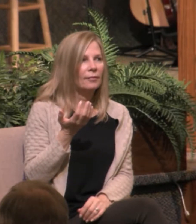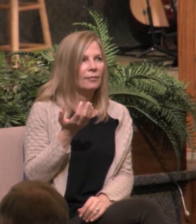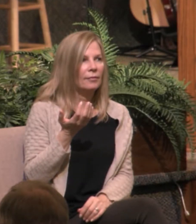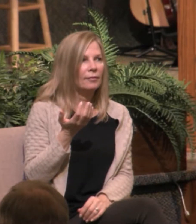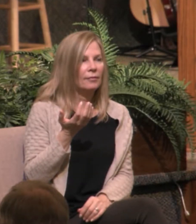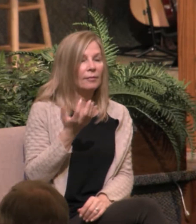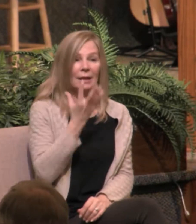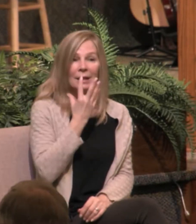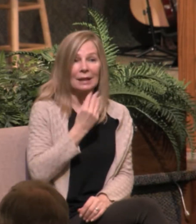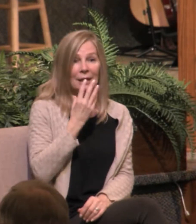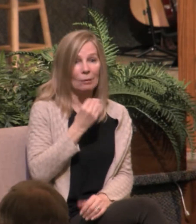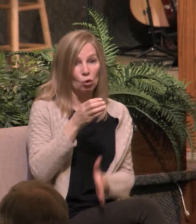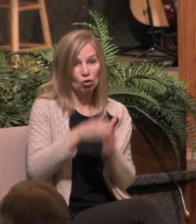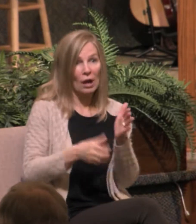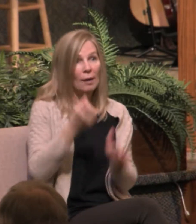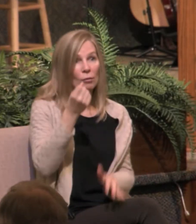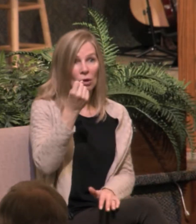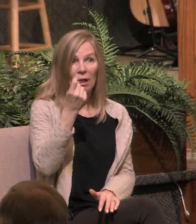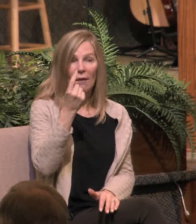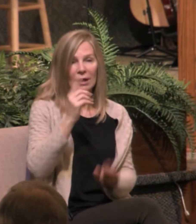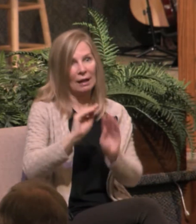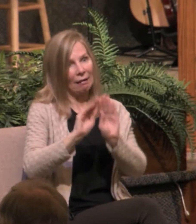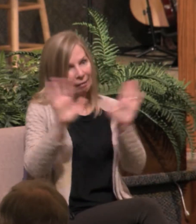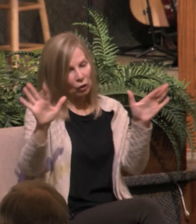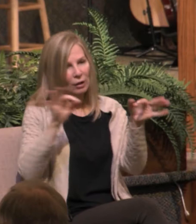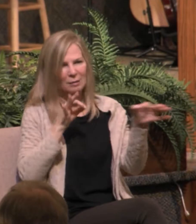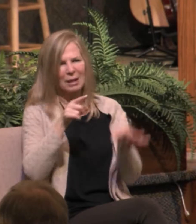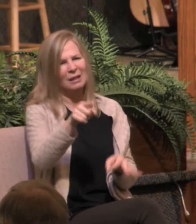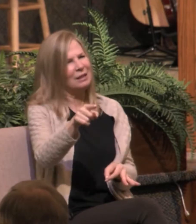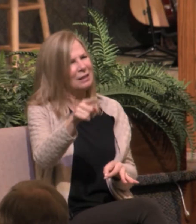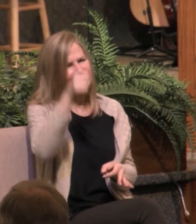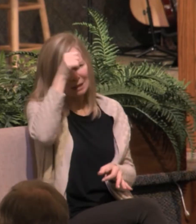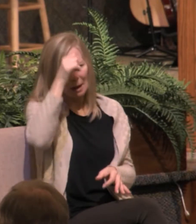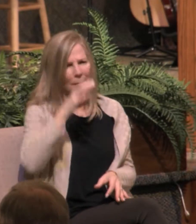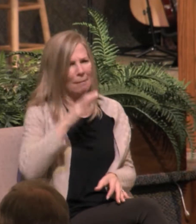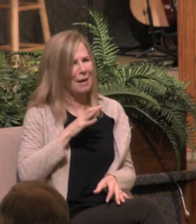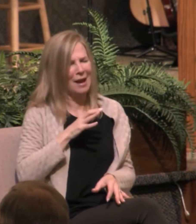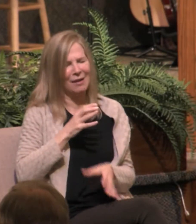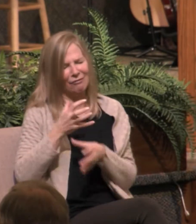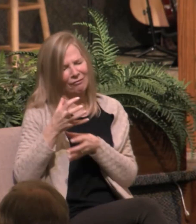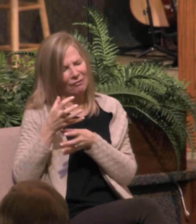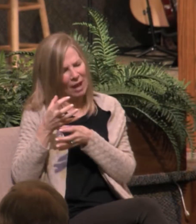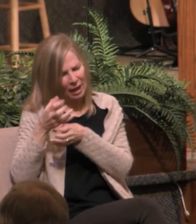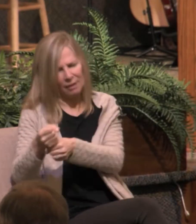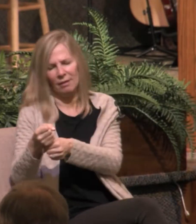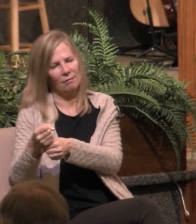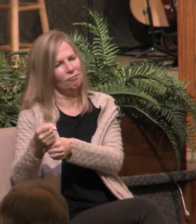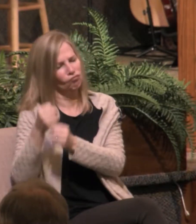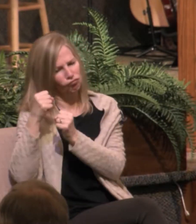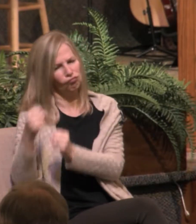And Hebrews 11 makes clear he's a man of faith, but he was a man like us in many ways.